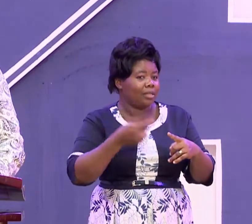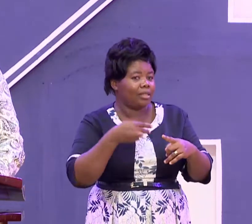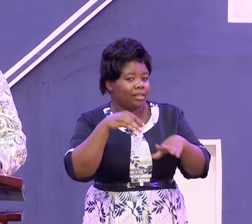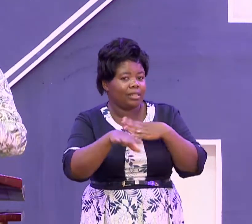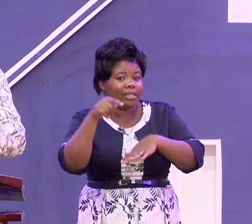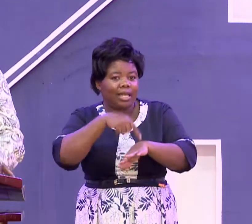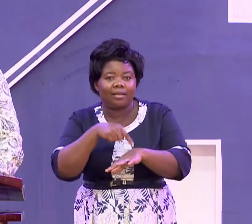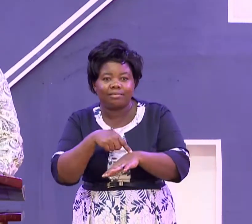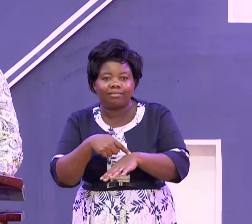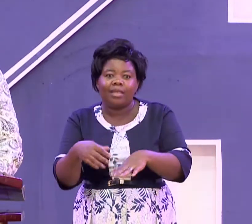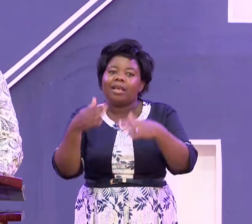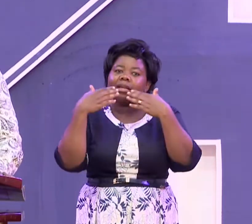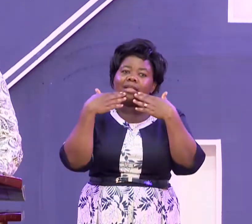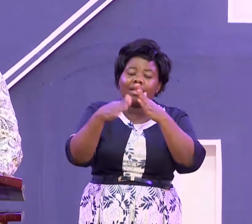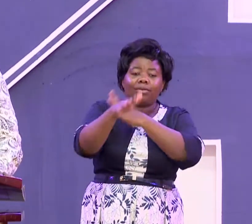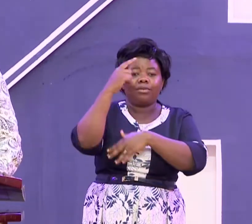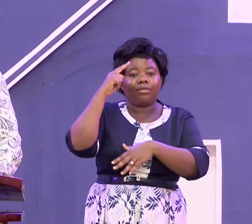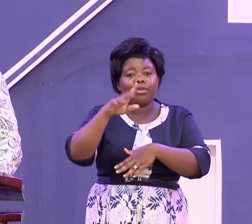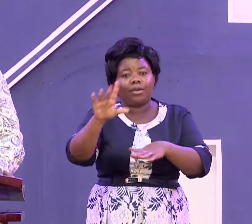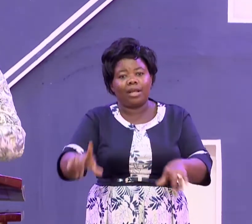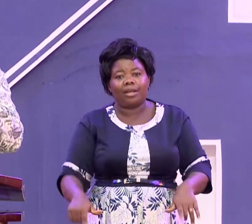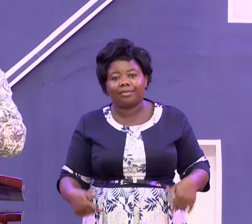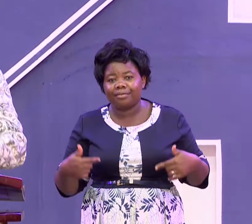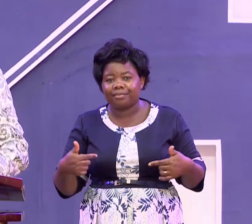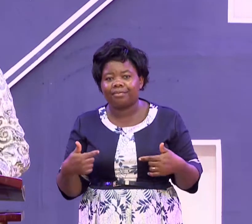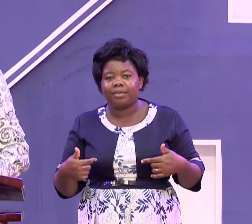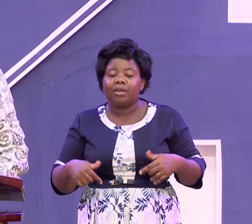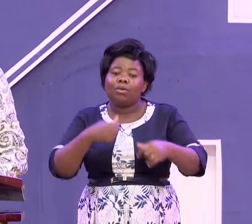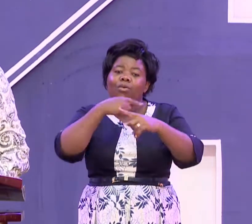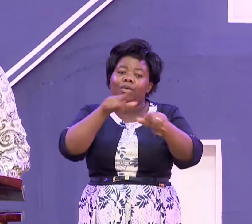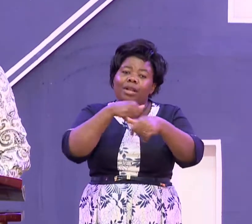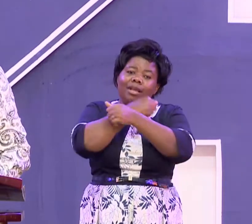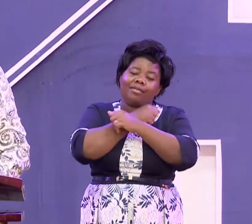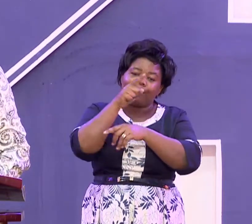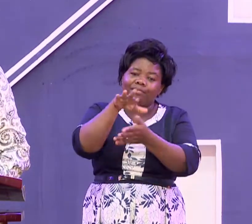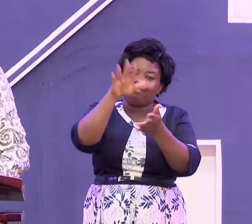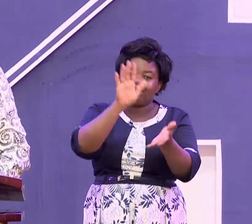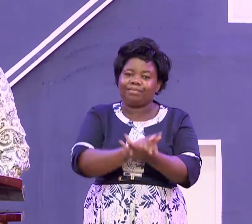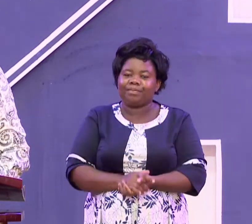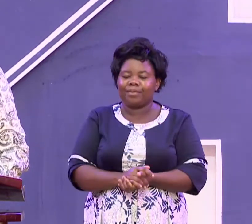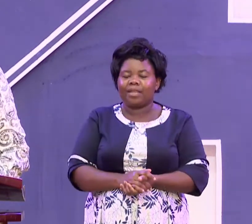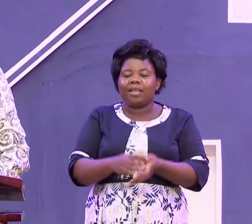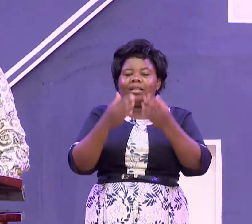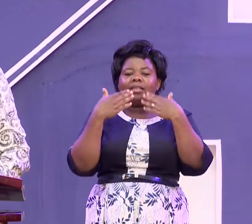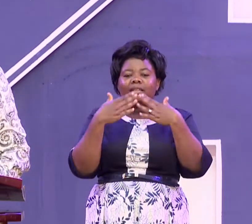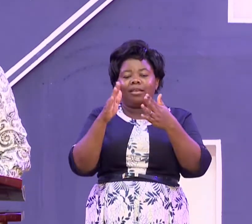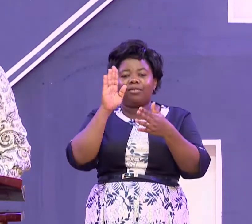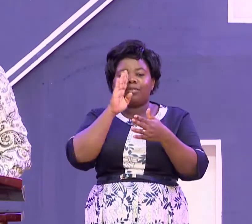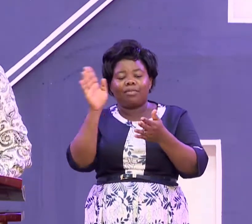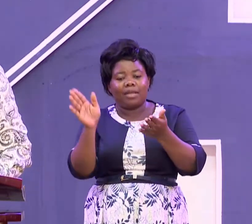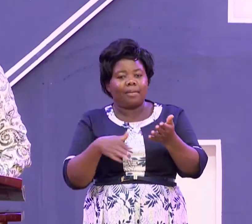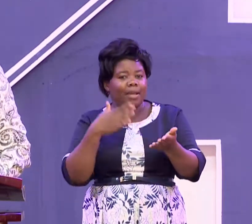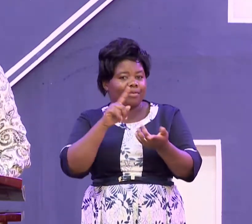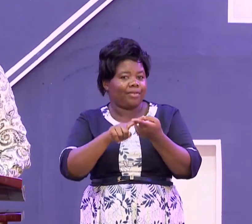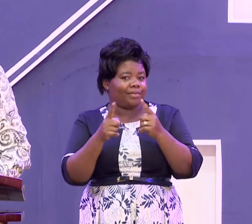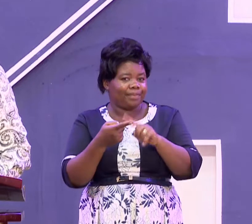such times. Yatwebaza olw'obulamu bwo. And we thank God for your life. Nkwagala nnyo. And I love you so much. Weebale kubeera mukwano gwange. Thank